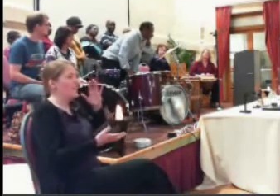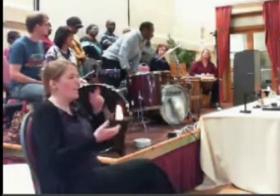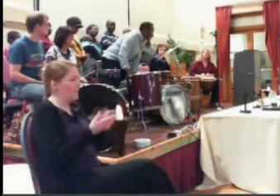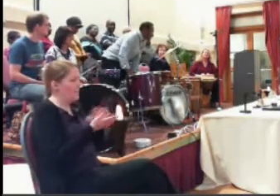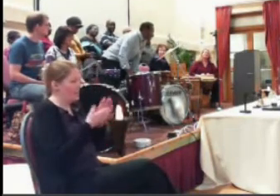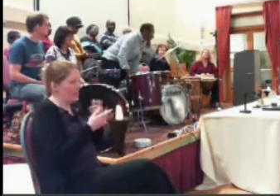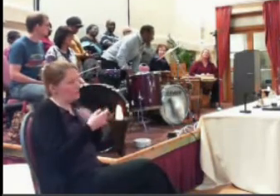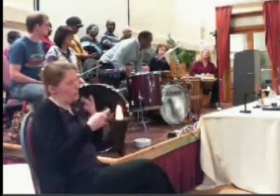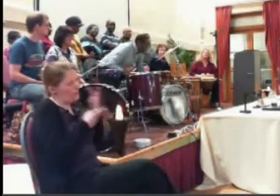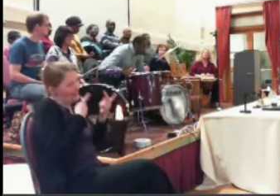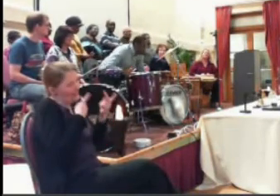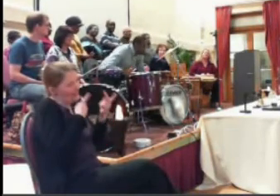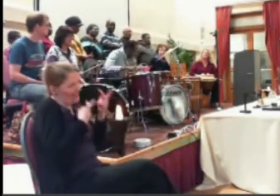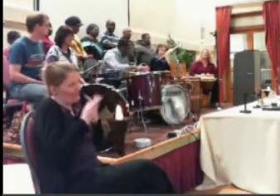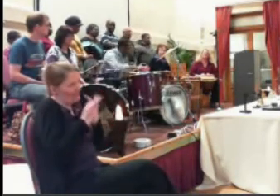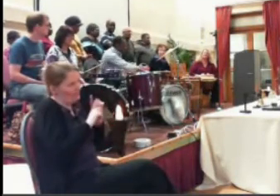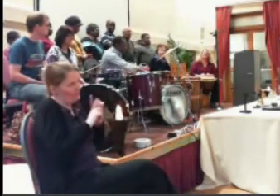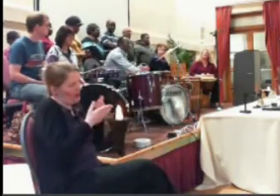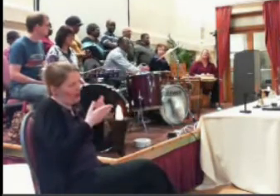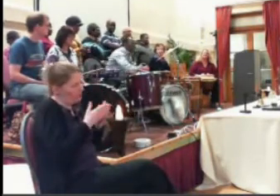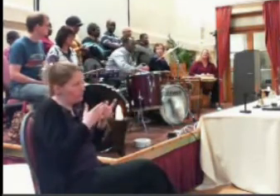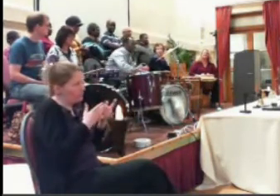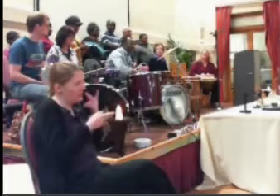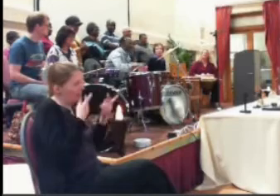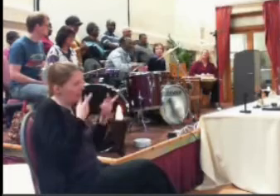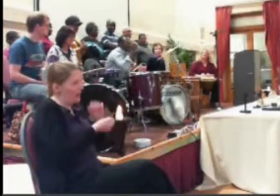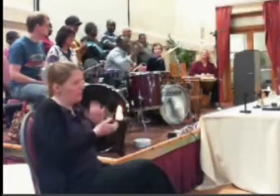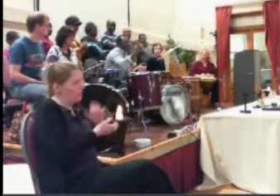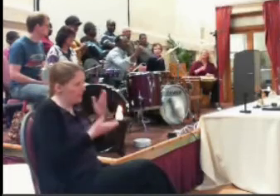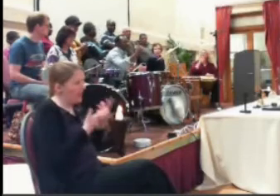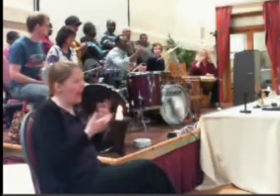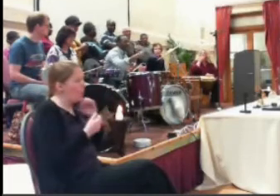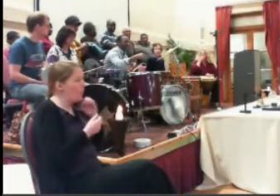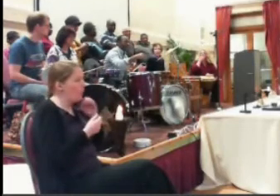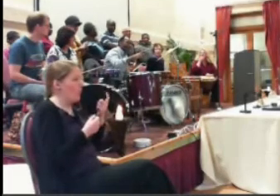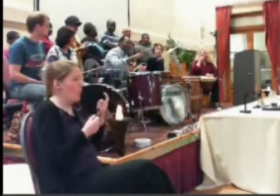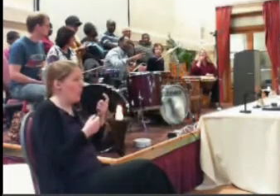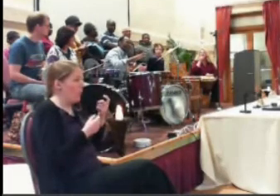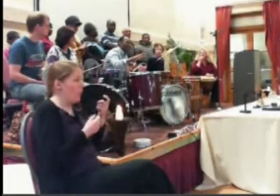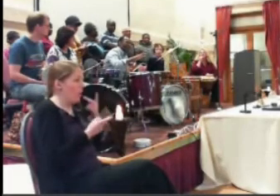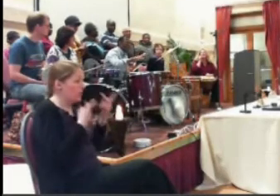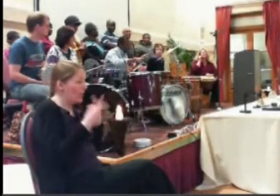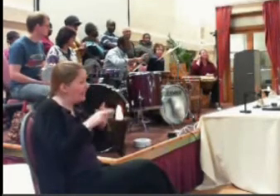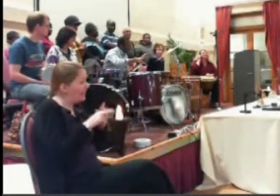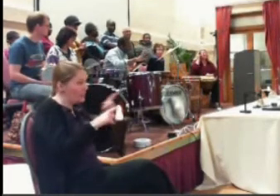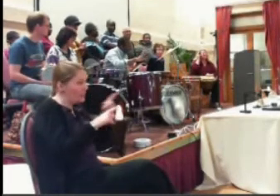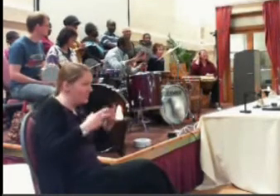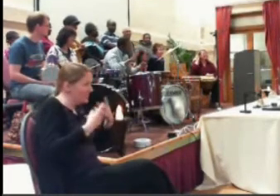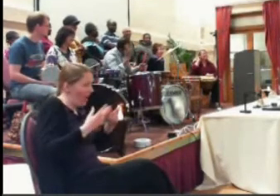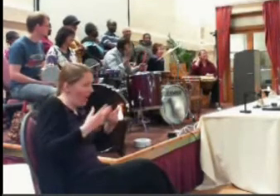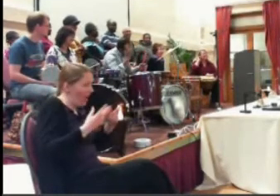singing about. Freedom. So we're going to give you one more track. If you want to dance.